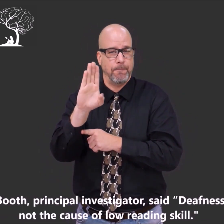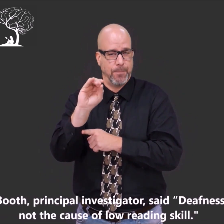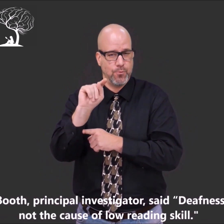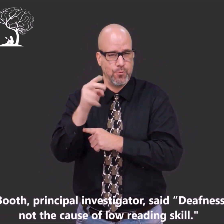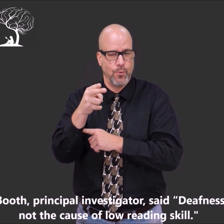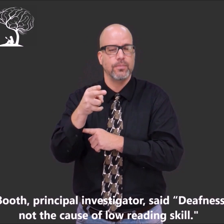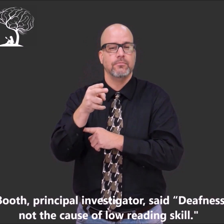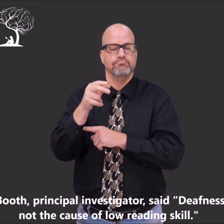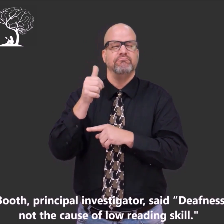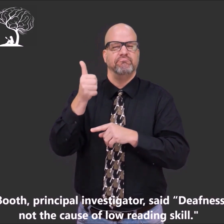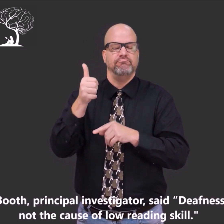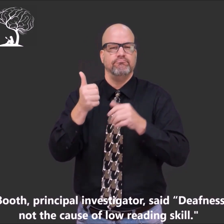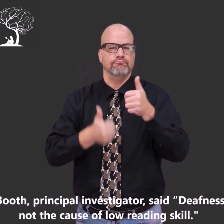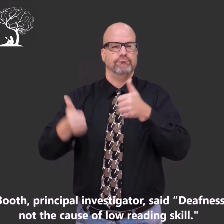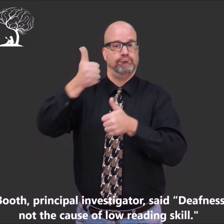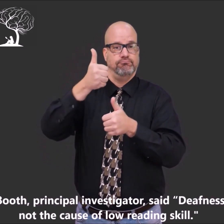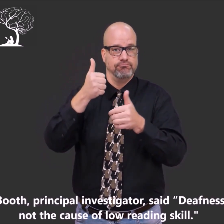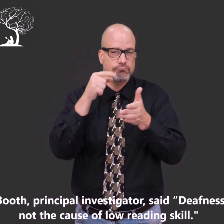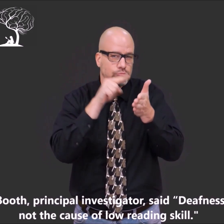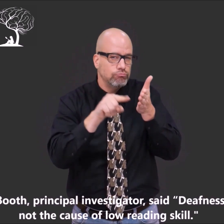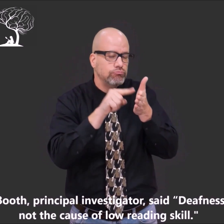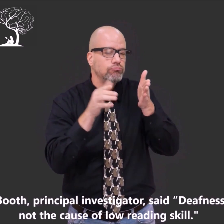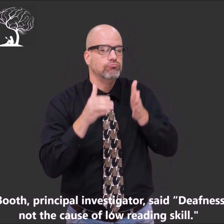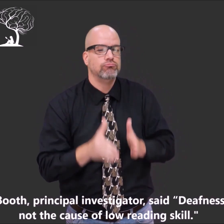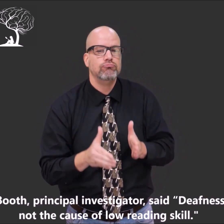James R. Booth, principal investigator, said,